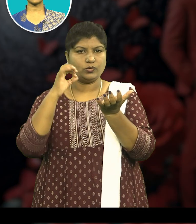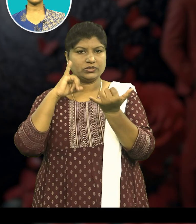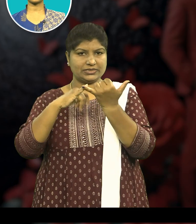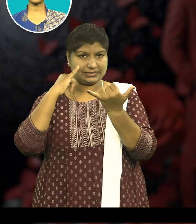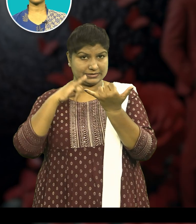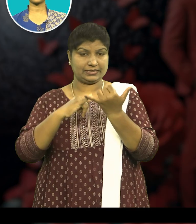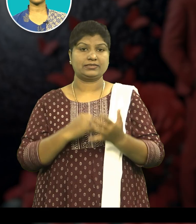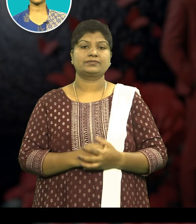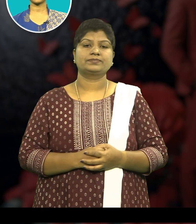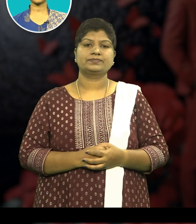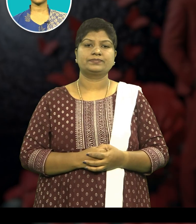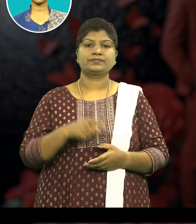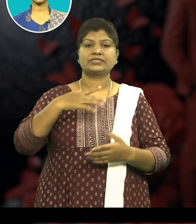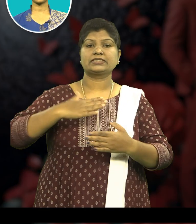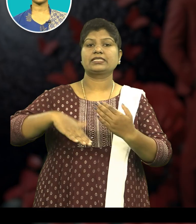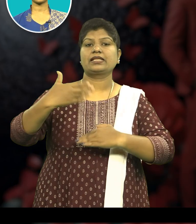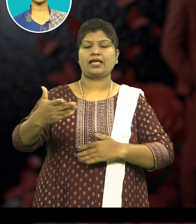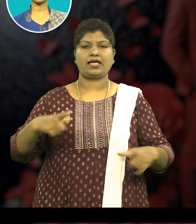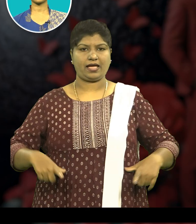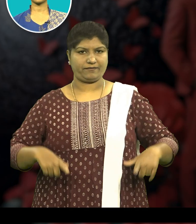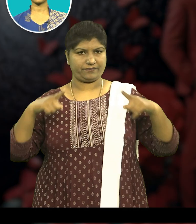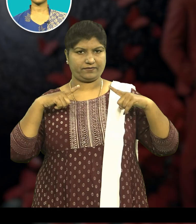later life.